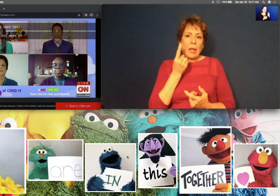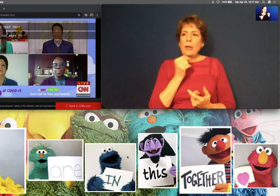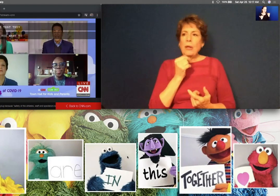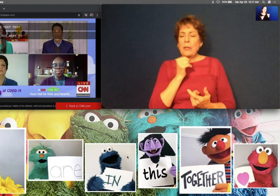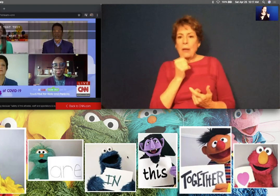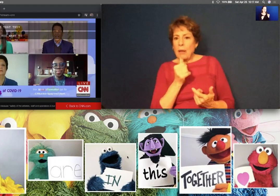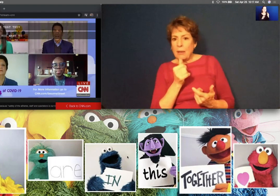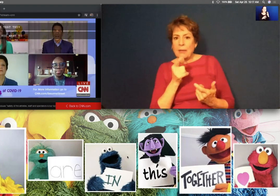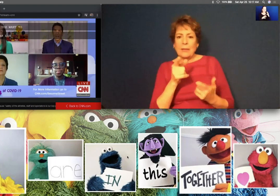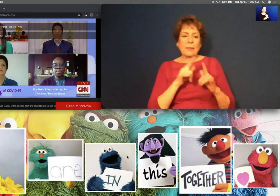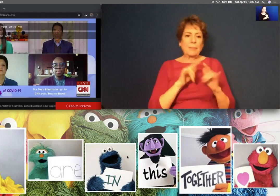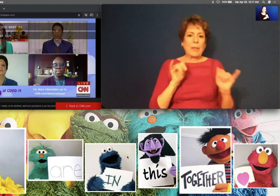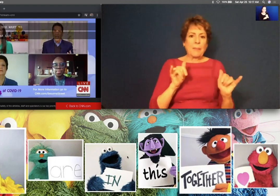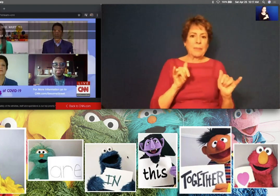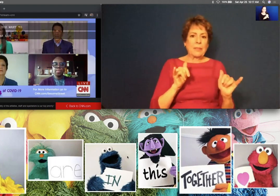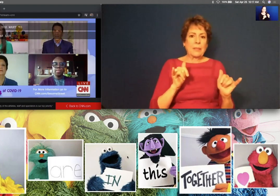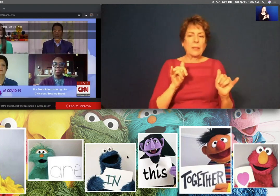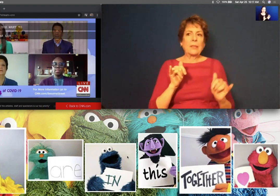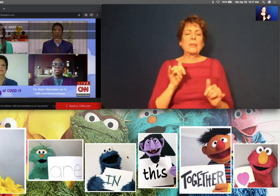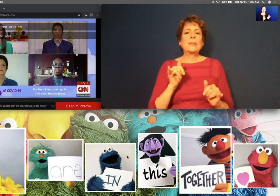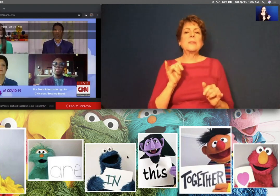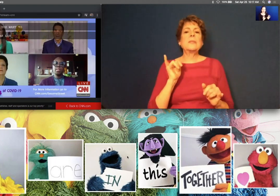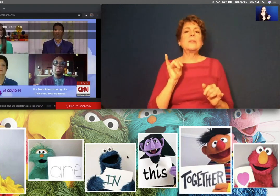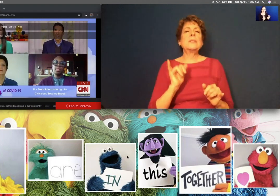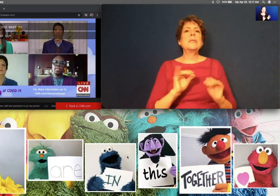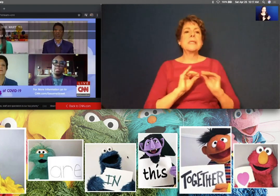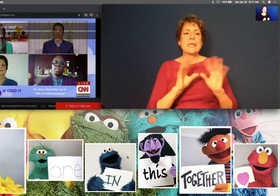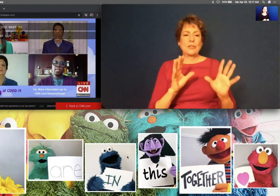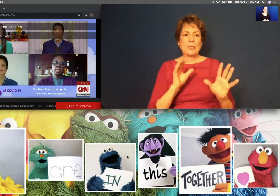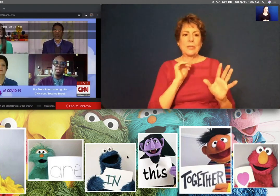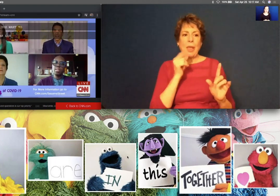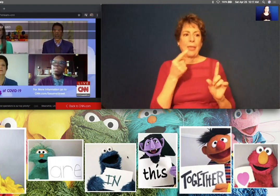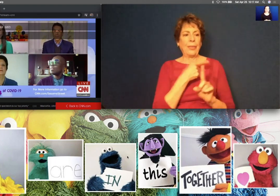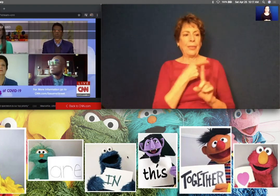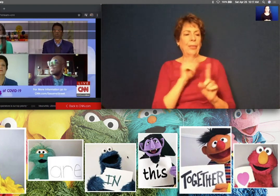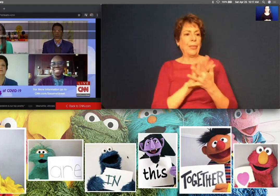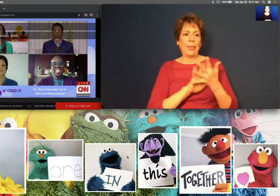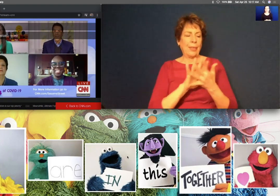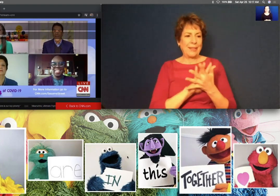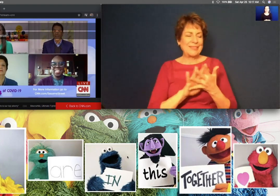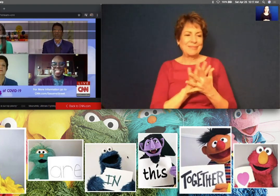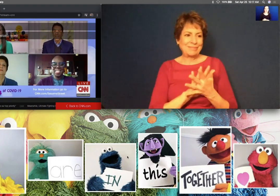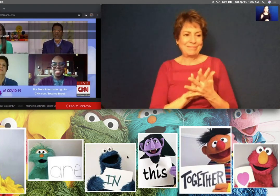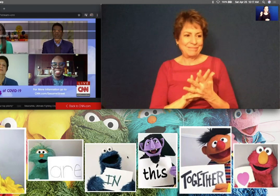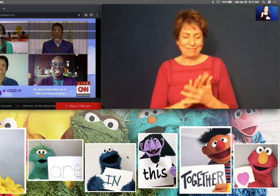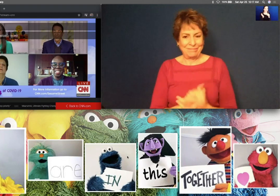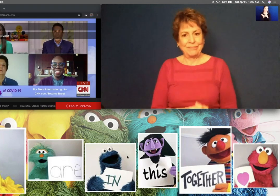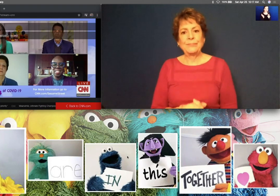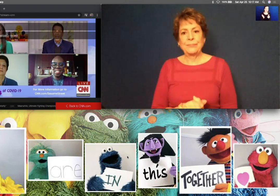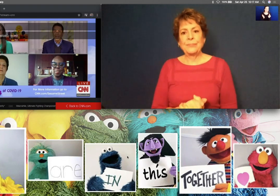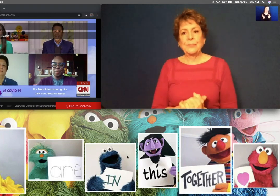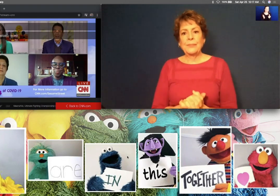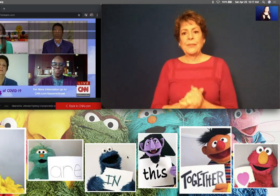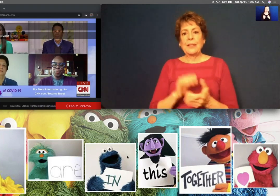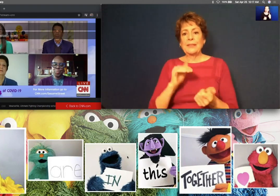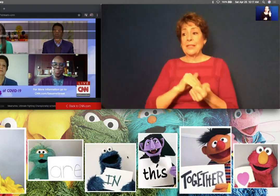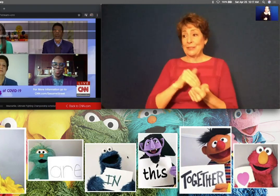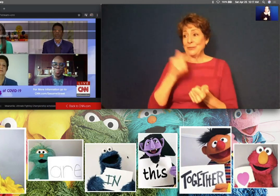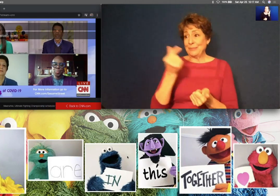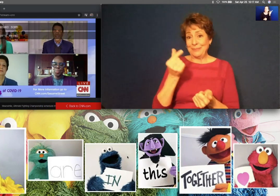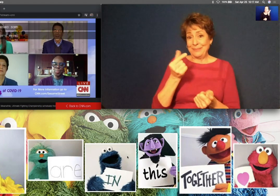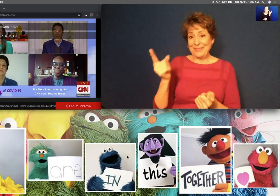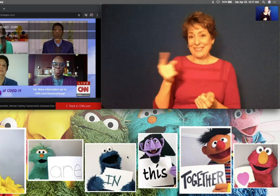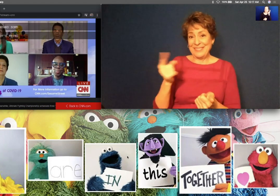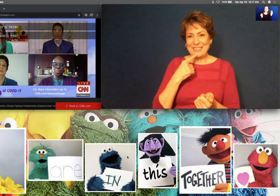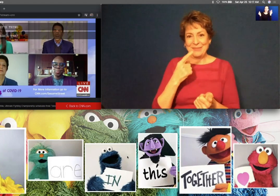I have to say, I heard some sirens behind somebody's thing, and it's a reminder again that there are people out there, while we're being asked to stay